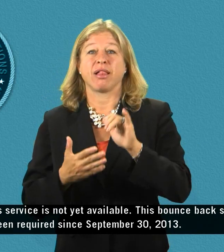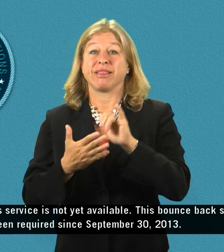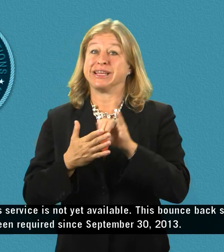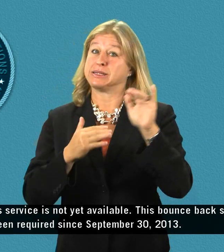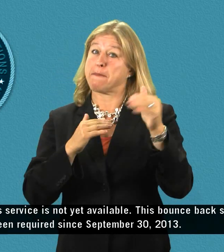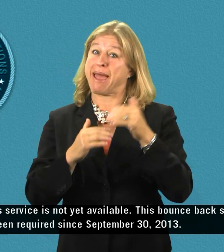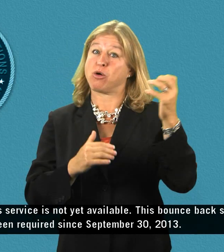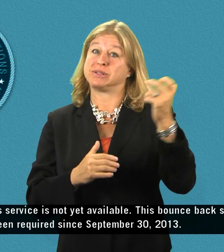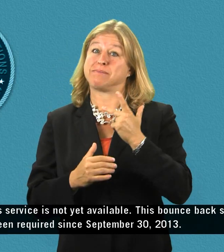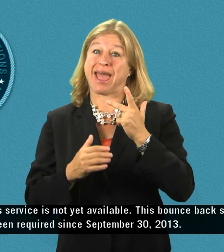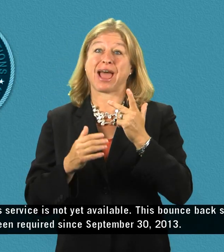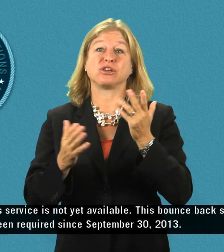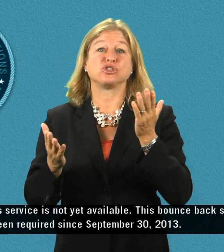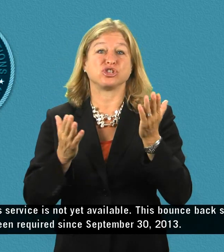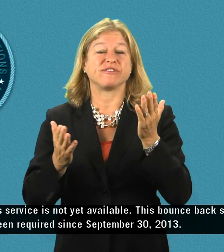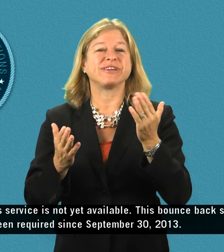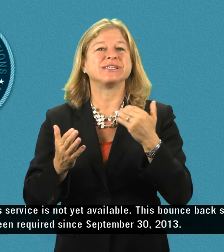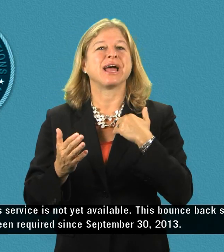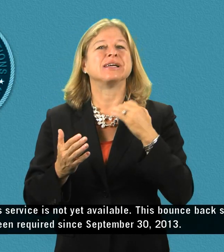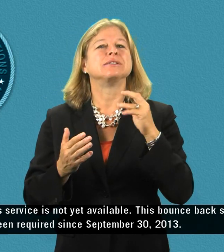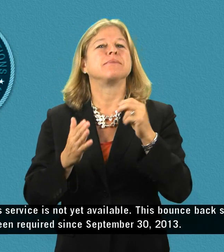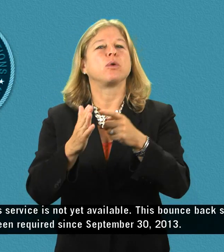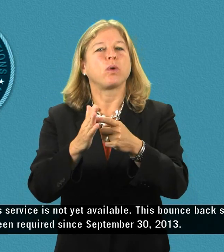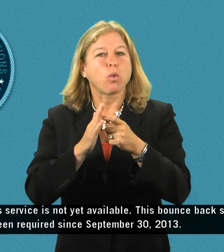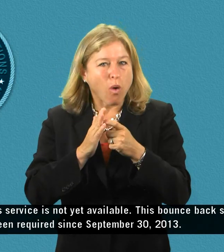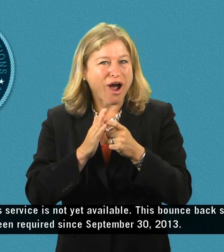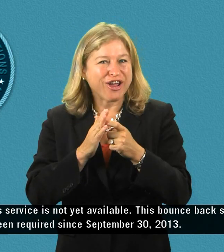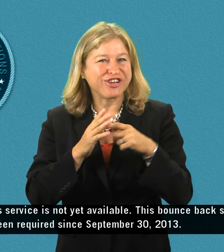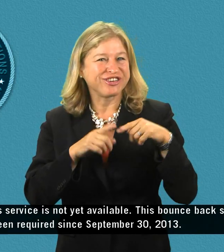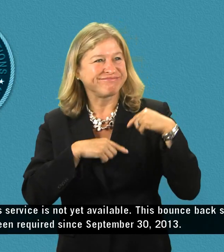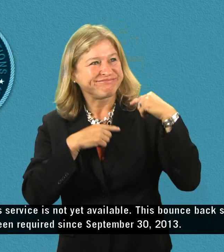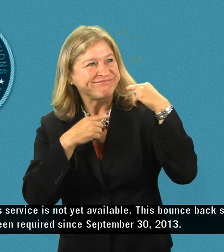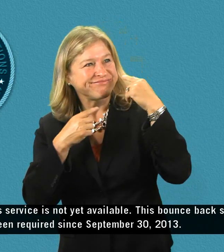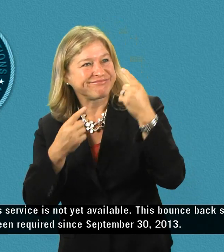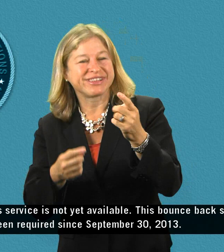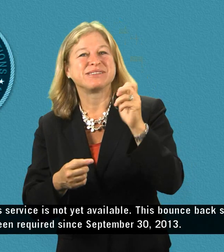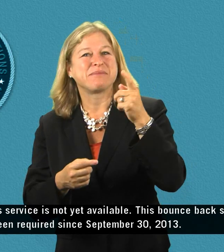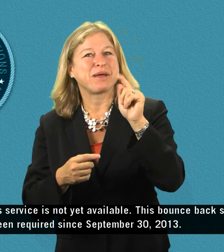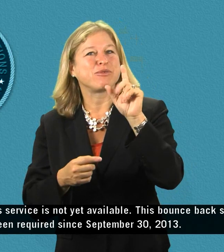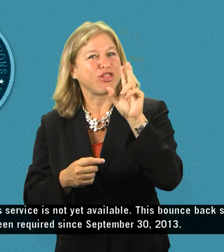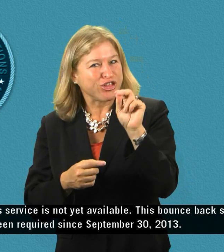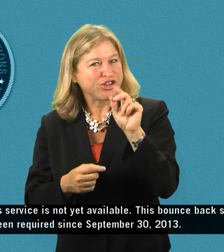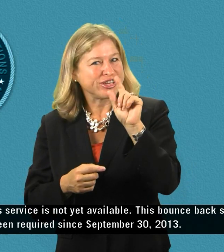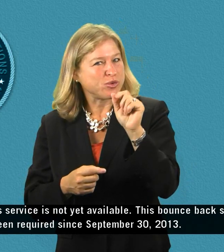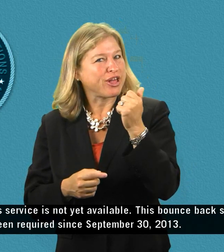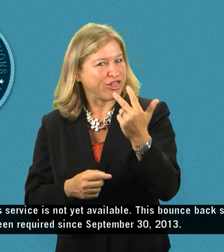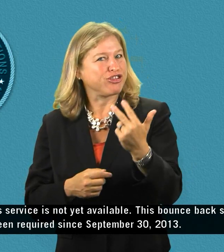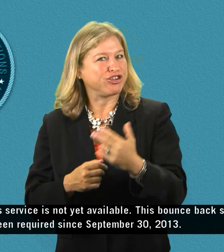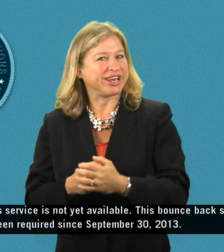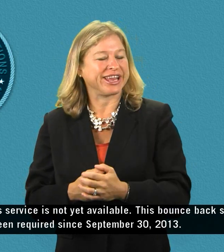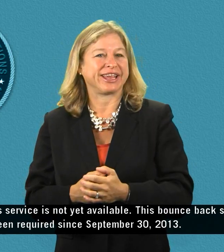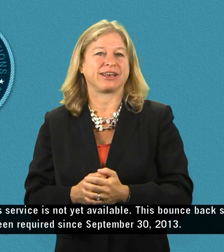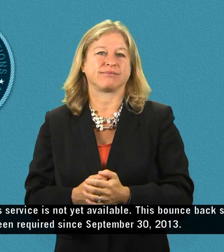This bounce-back service has been required since September 30,